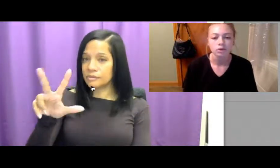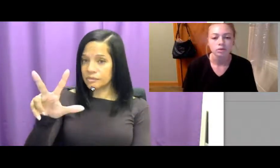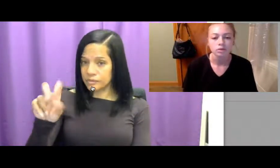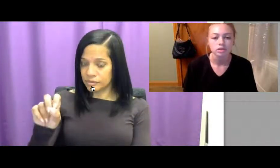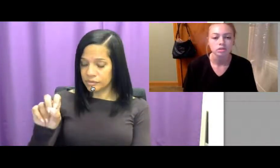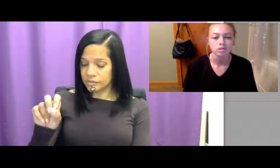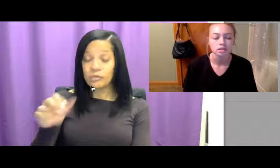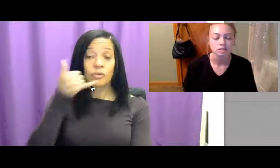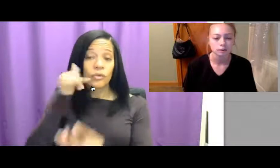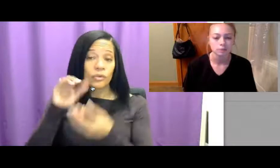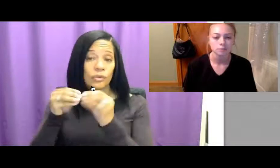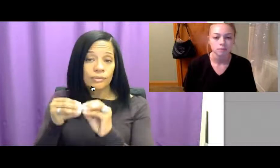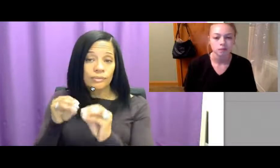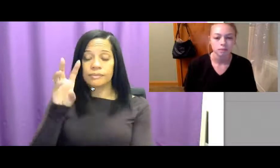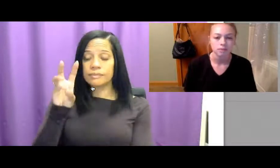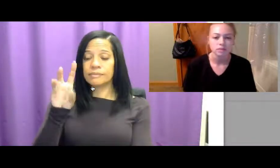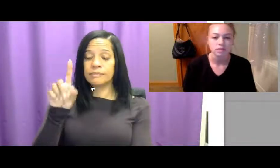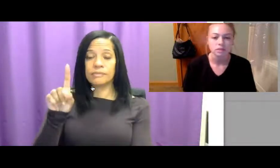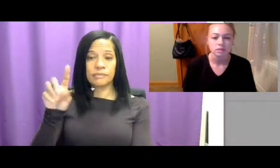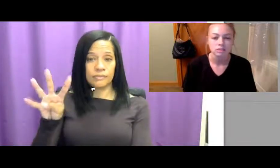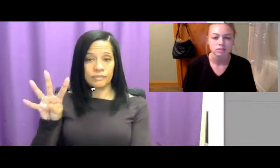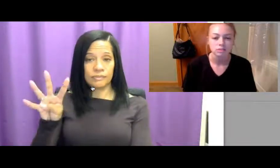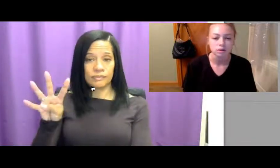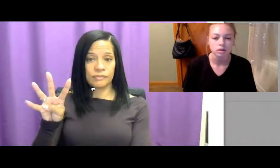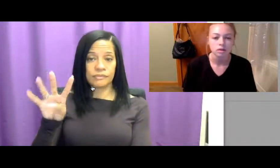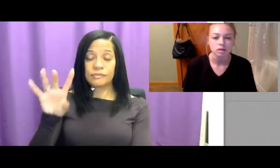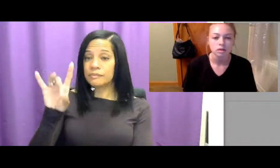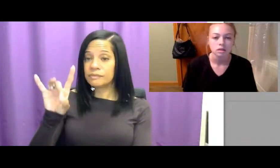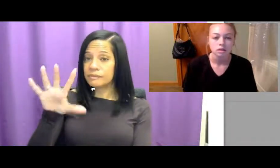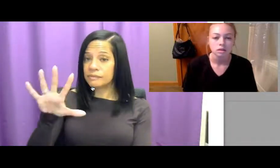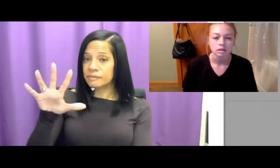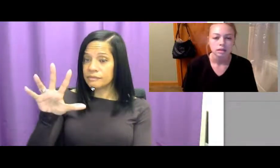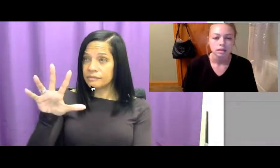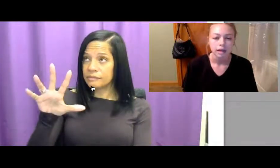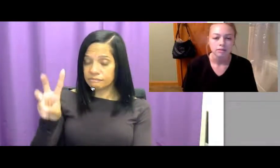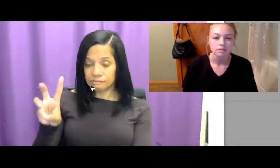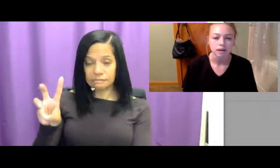Ohio, 43230. And my phone number is